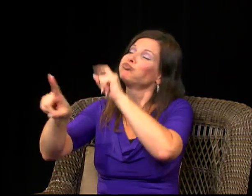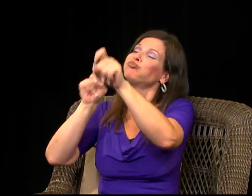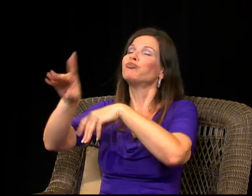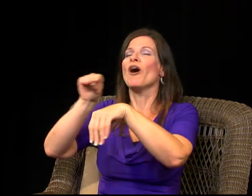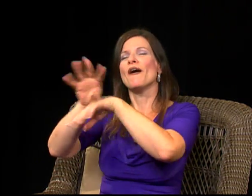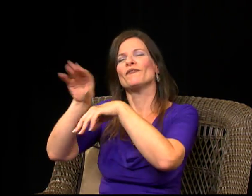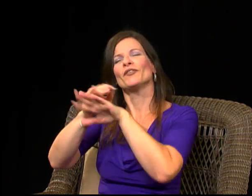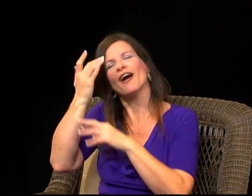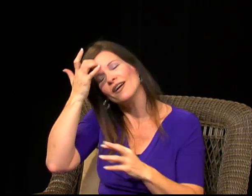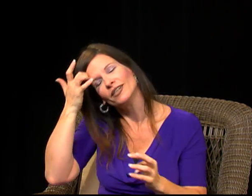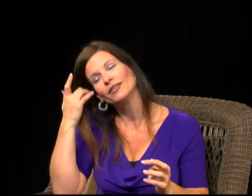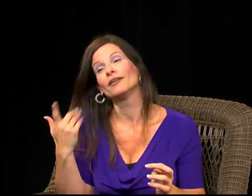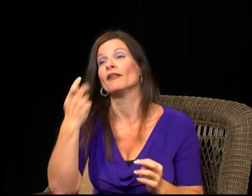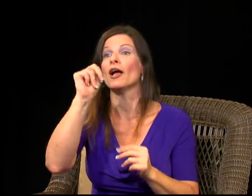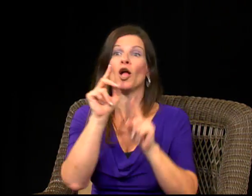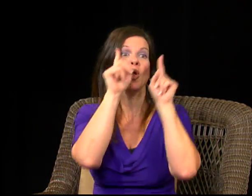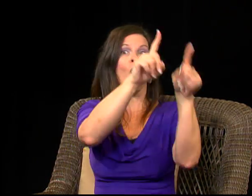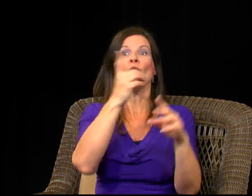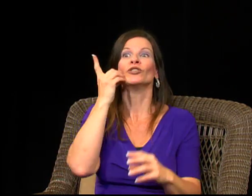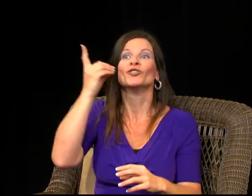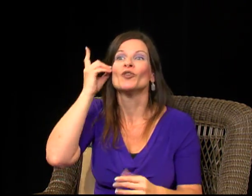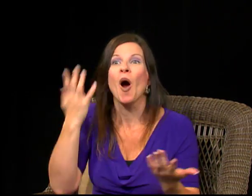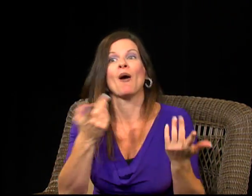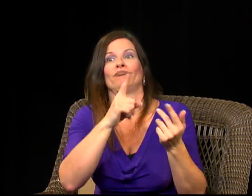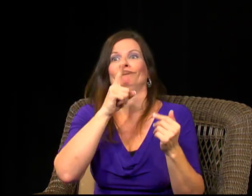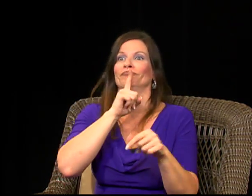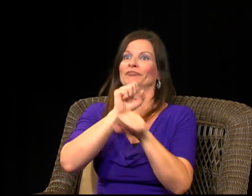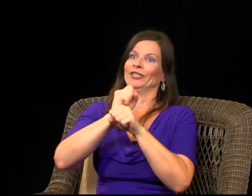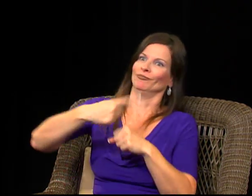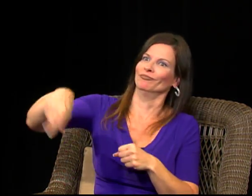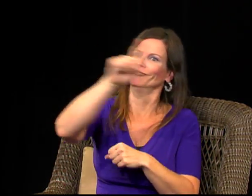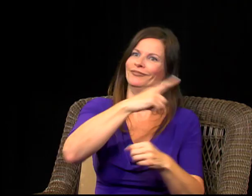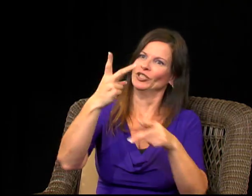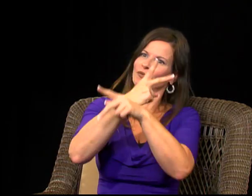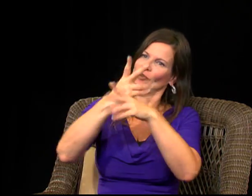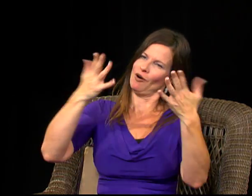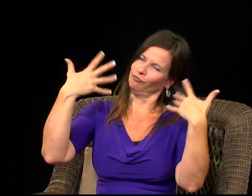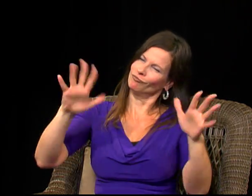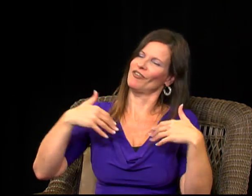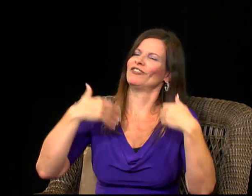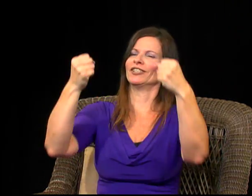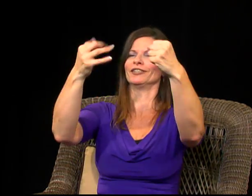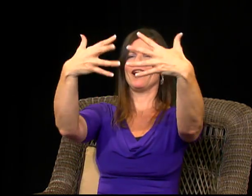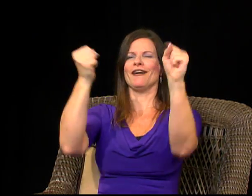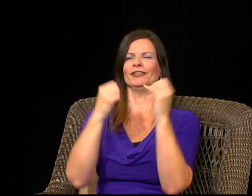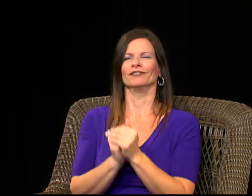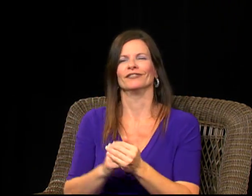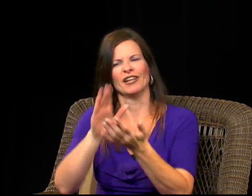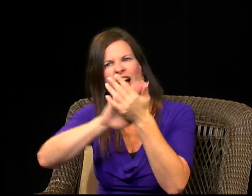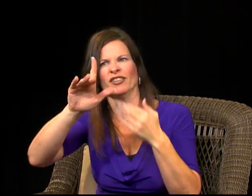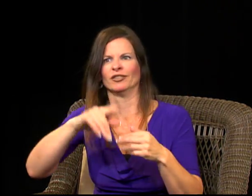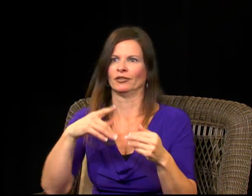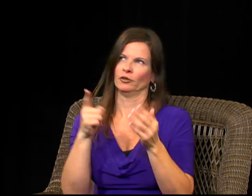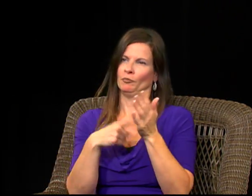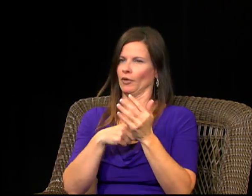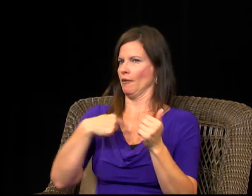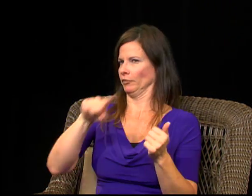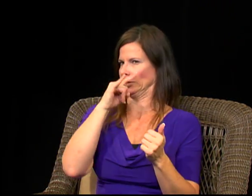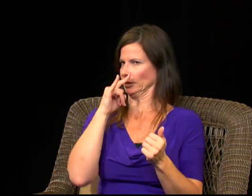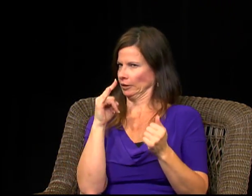mentors, talked about various types of subjects in the dorms at schools for the deaf. People really,